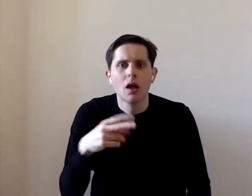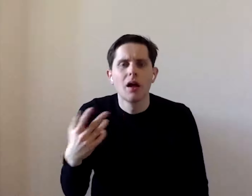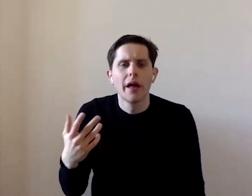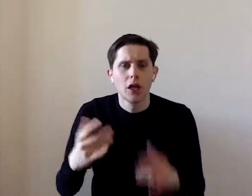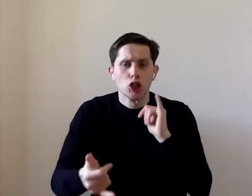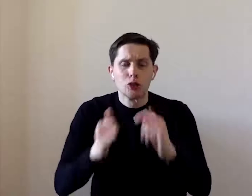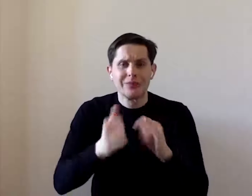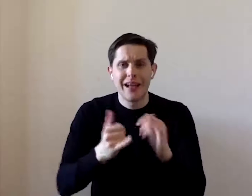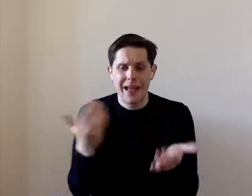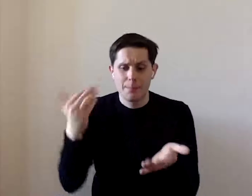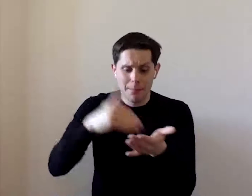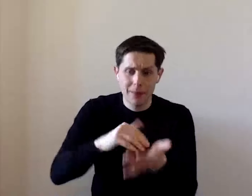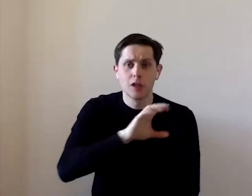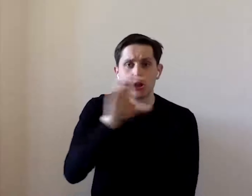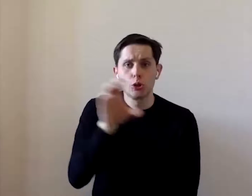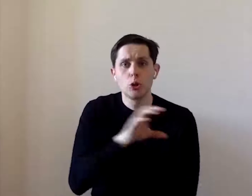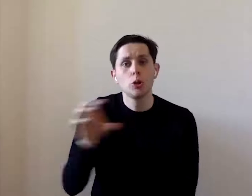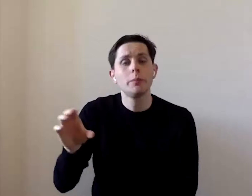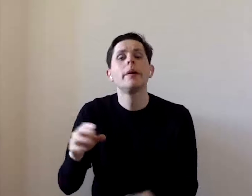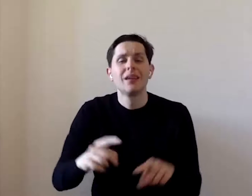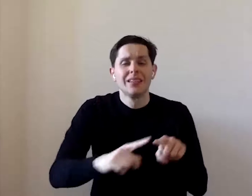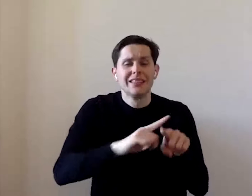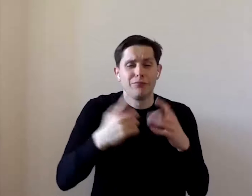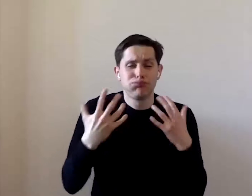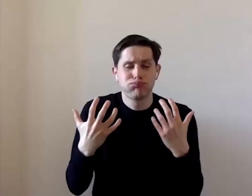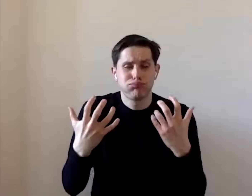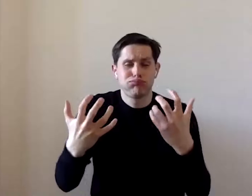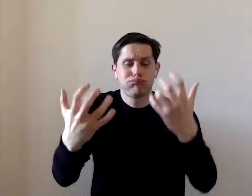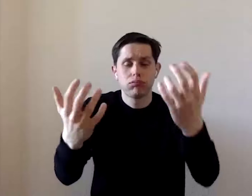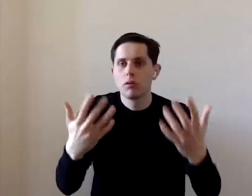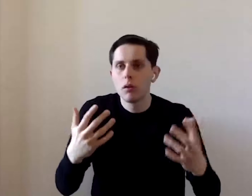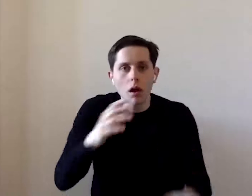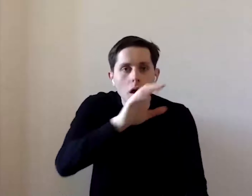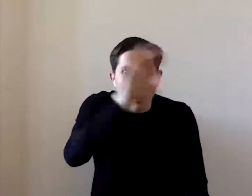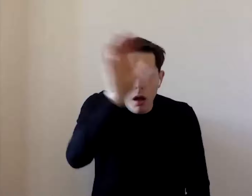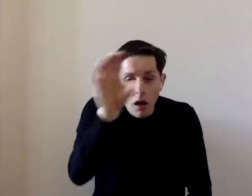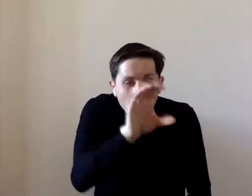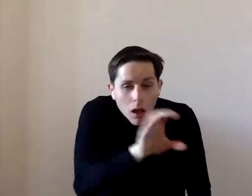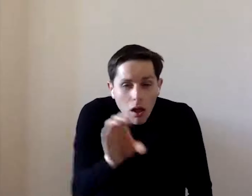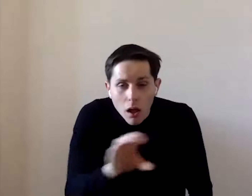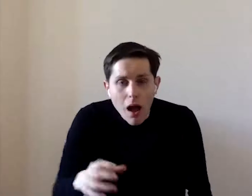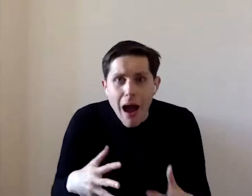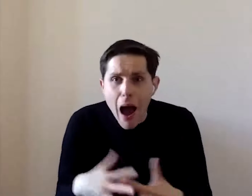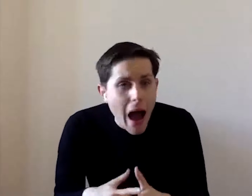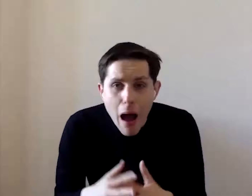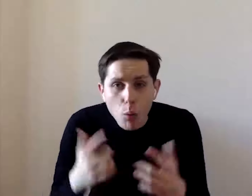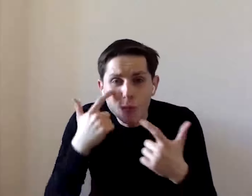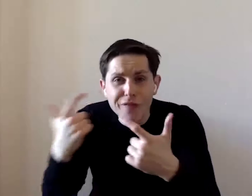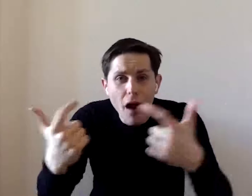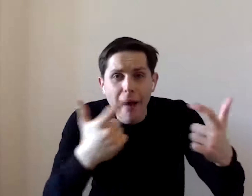see one another and pin one another. And also whether it'd be possible to actually find the interpreters in time. So